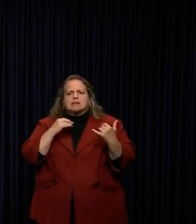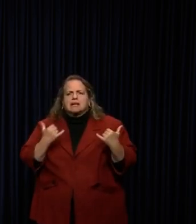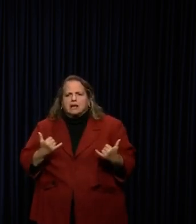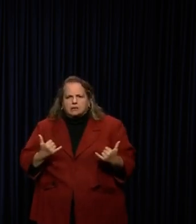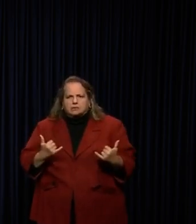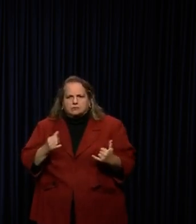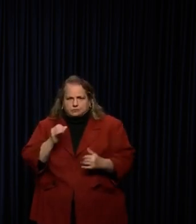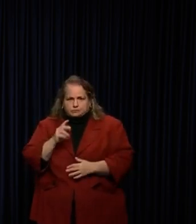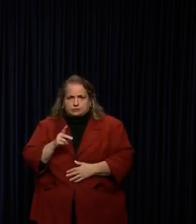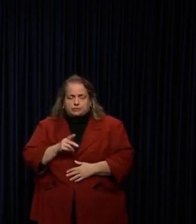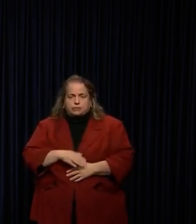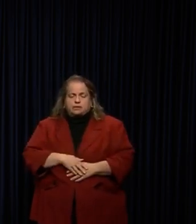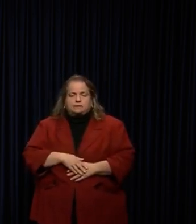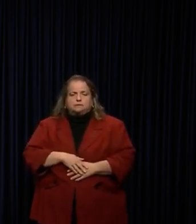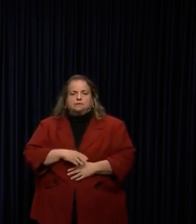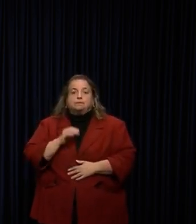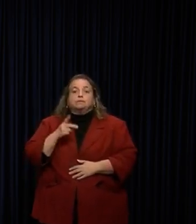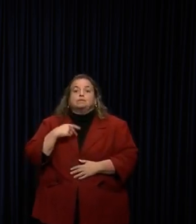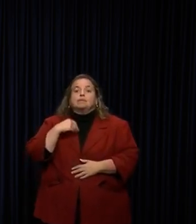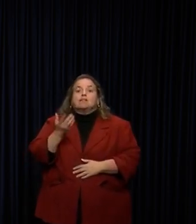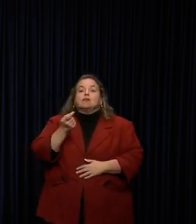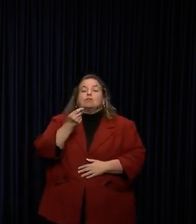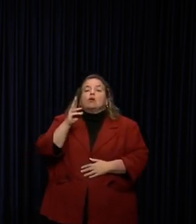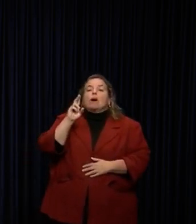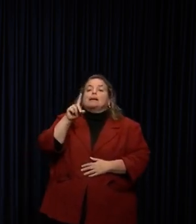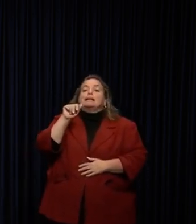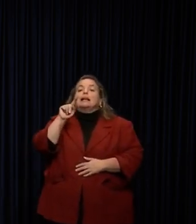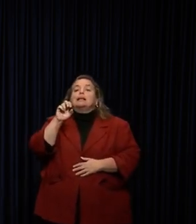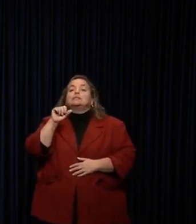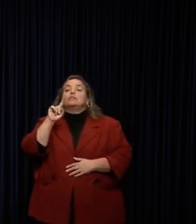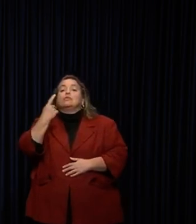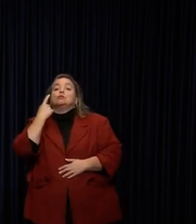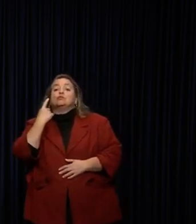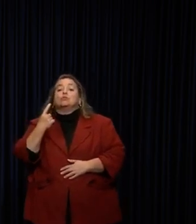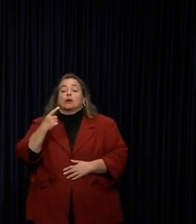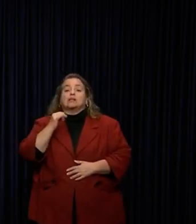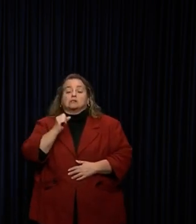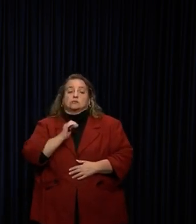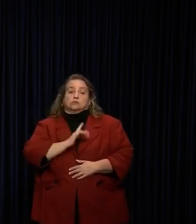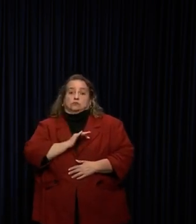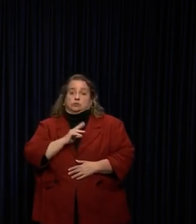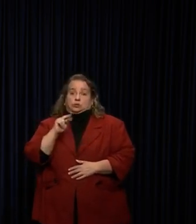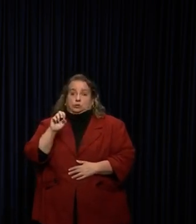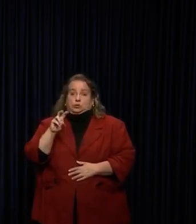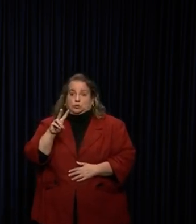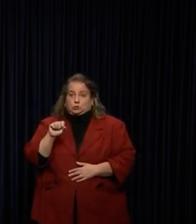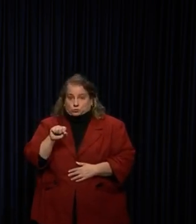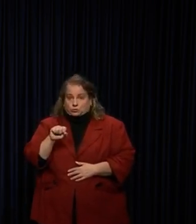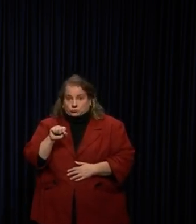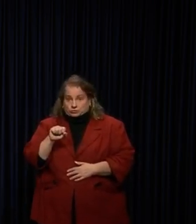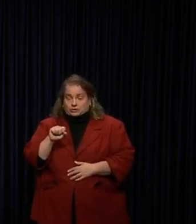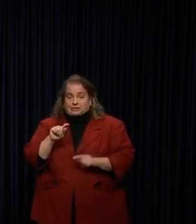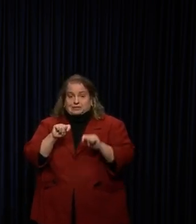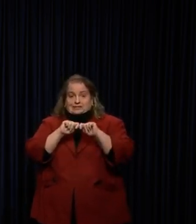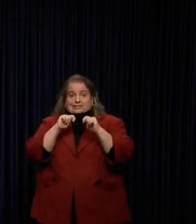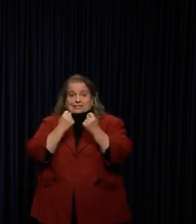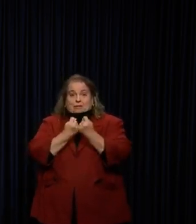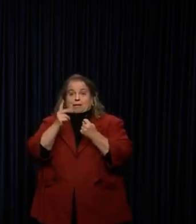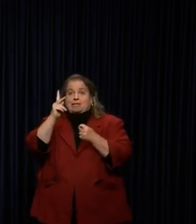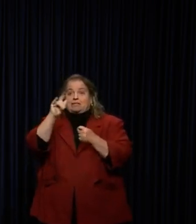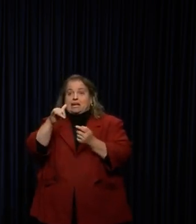All right, let's give a couple of updates and the first one is some pretty incredible news. The Team Kentucky fund,